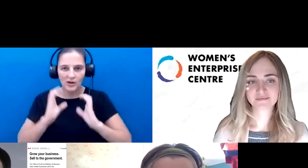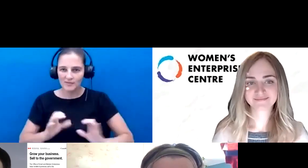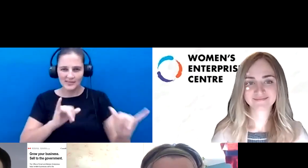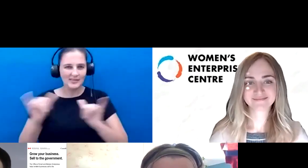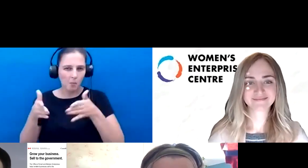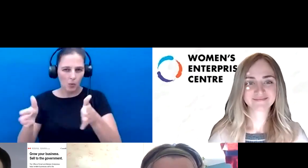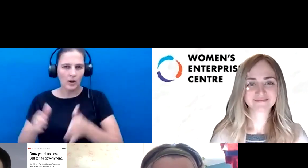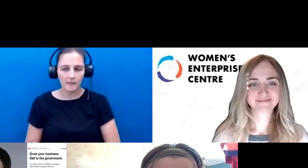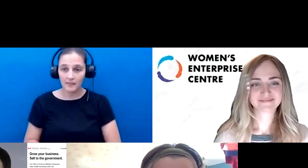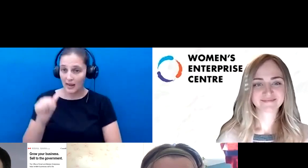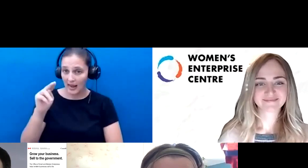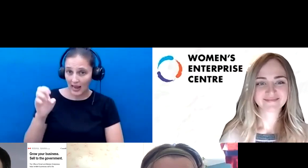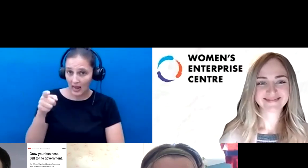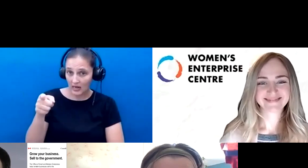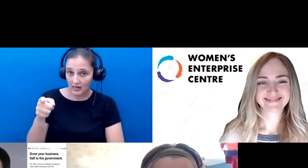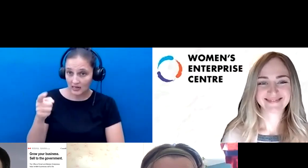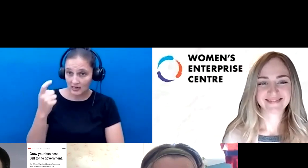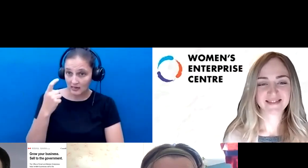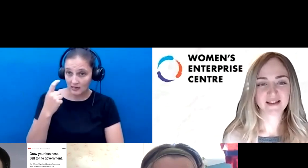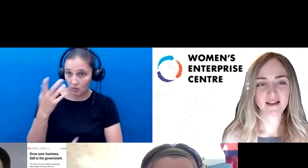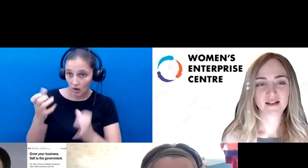well? I just saw you unmute yourself.